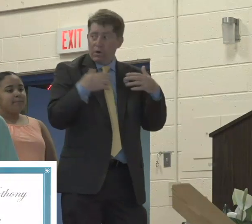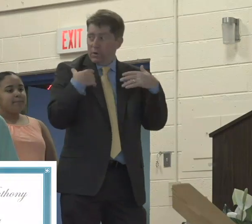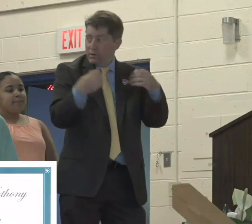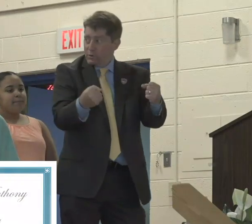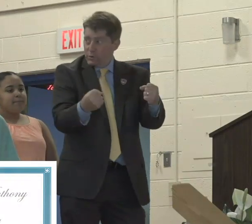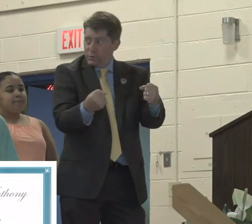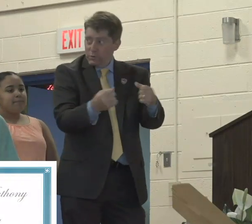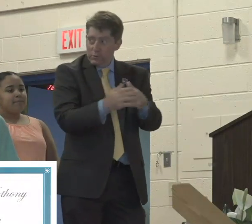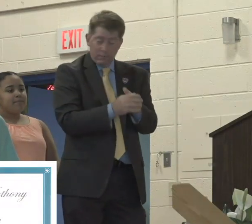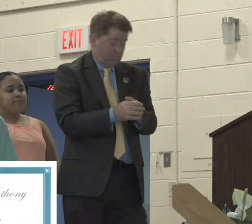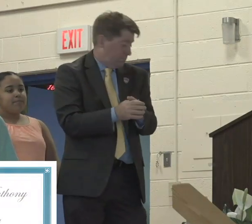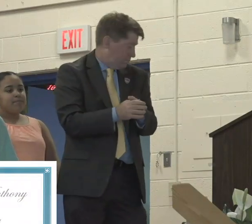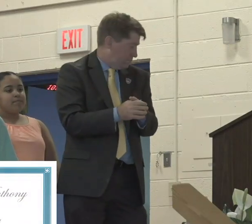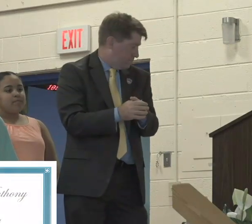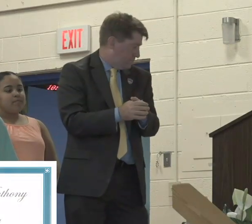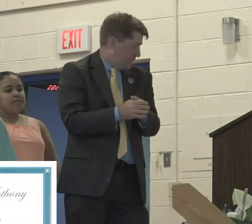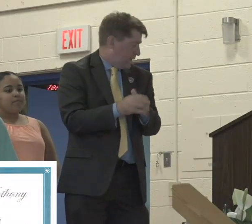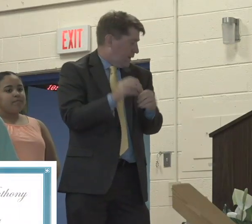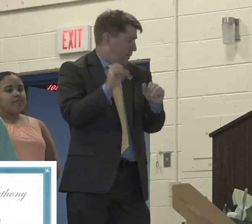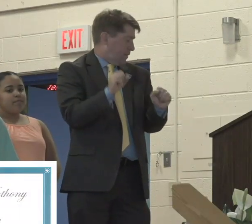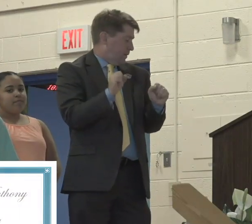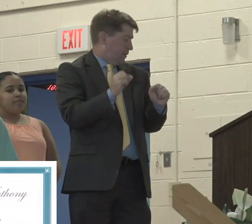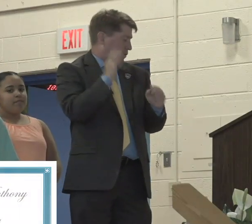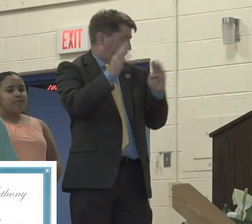Award in recognition for such strengths.